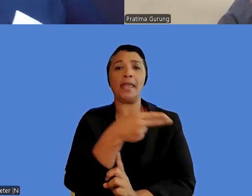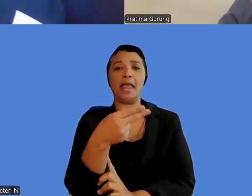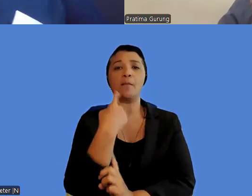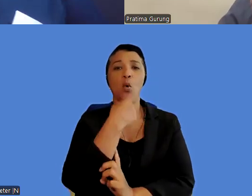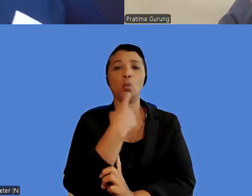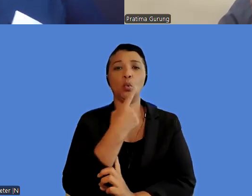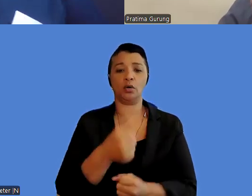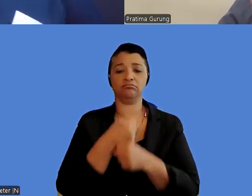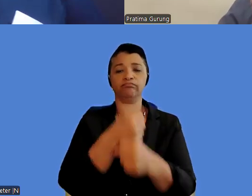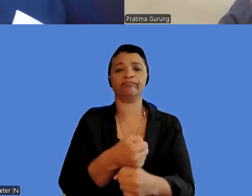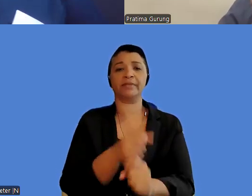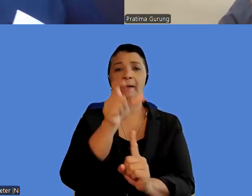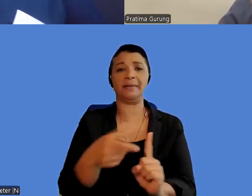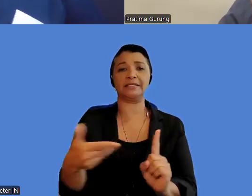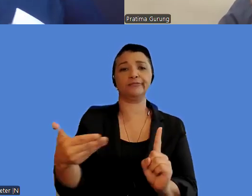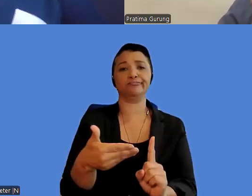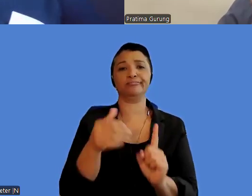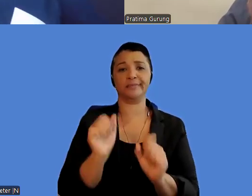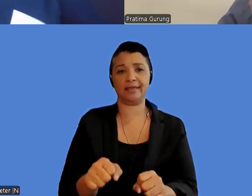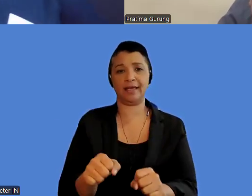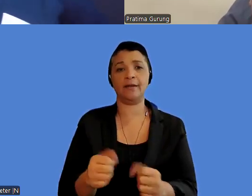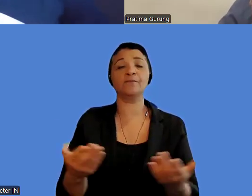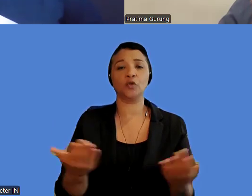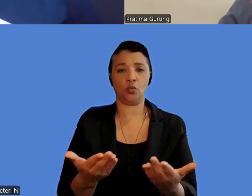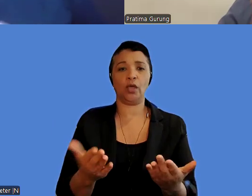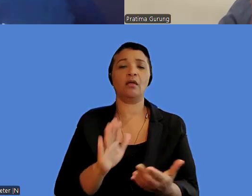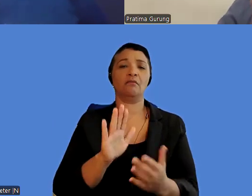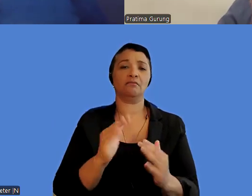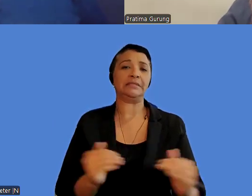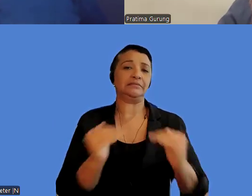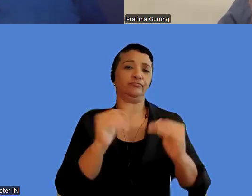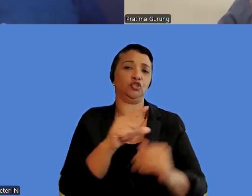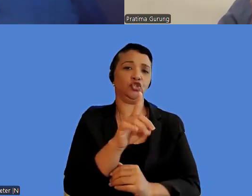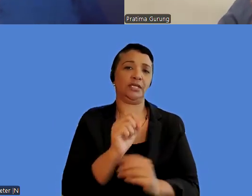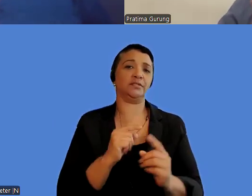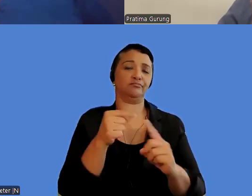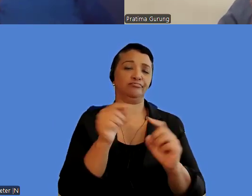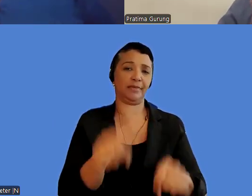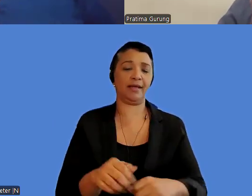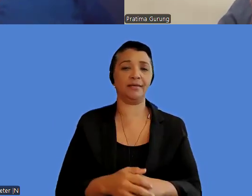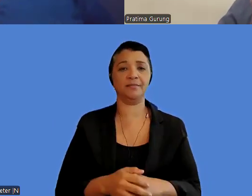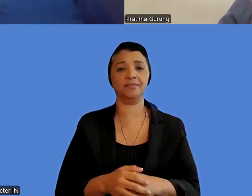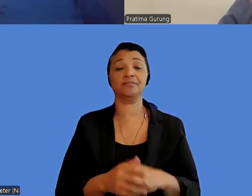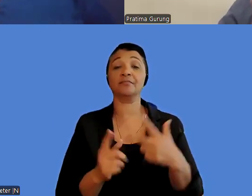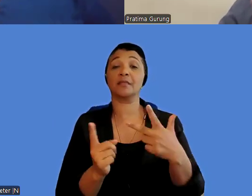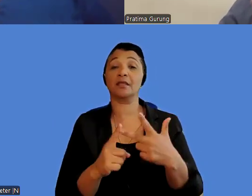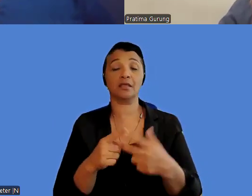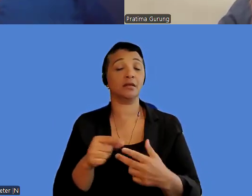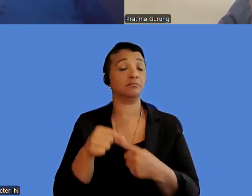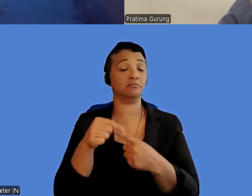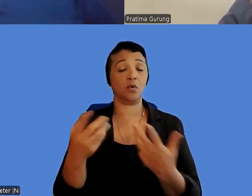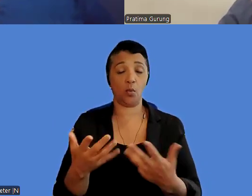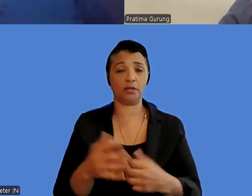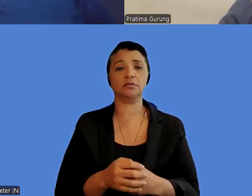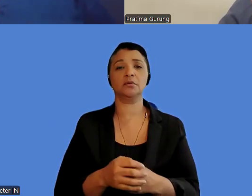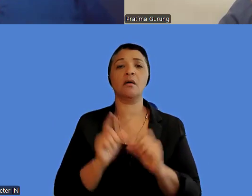of indigenous people with disabilities in this summit. The third thing that I wanted to highlight is about having an